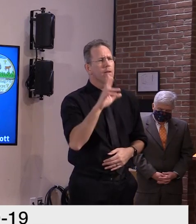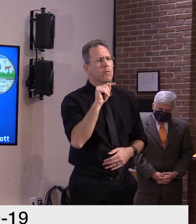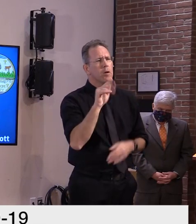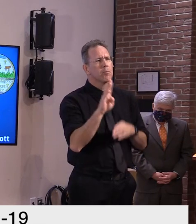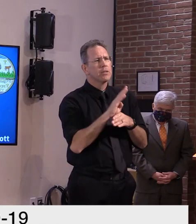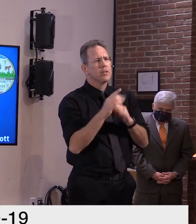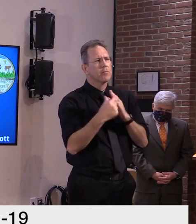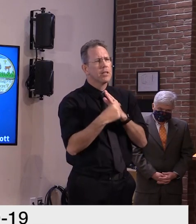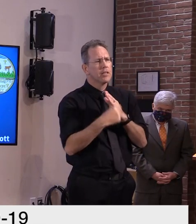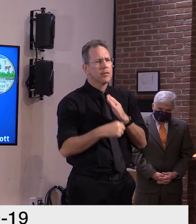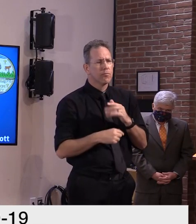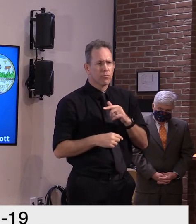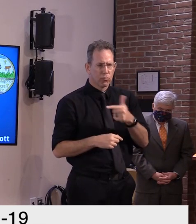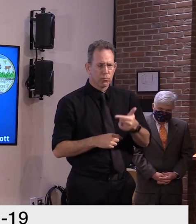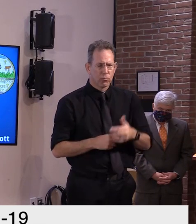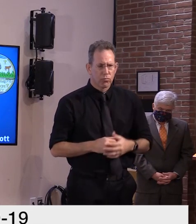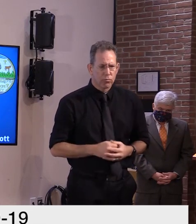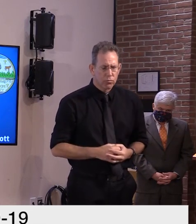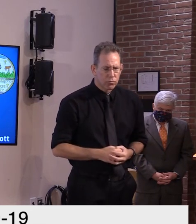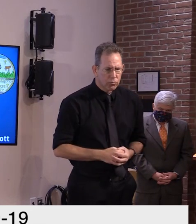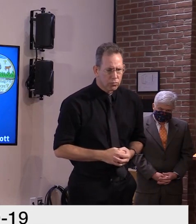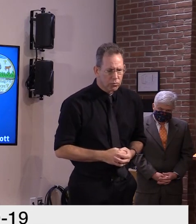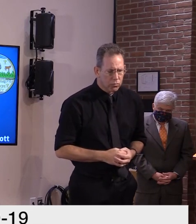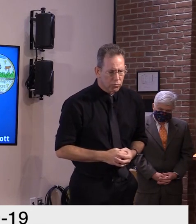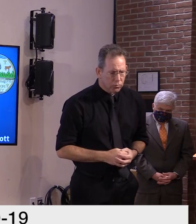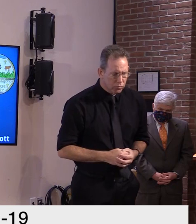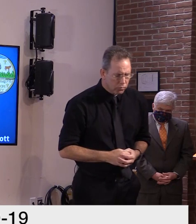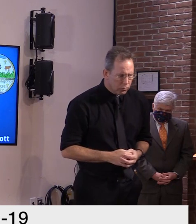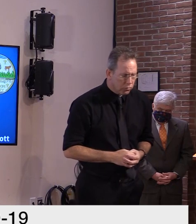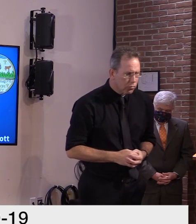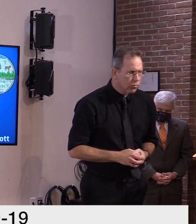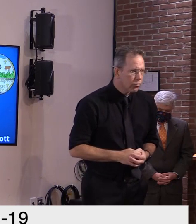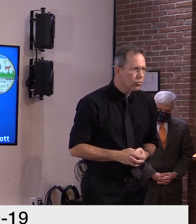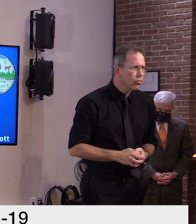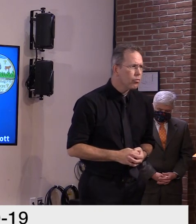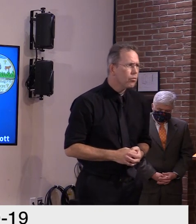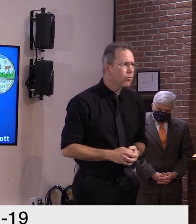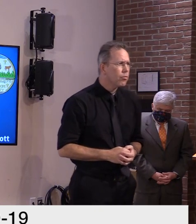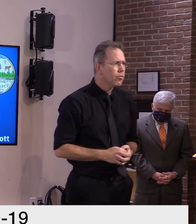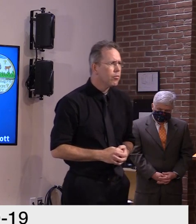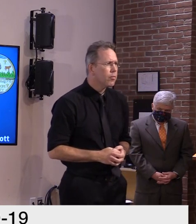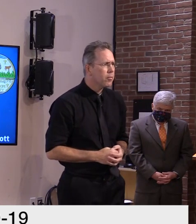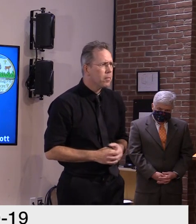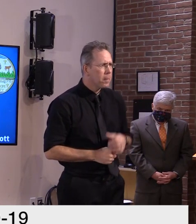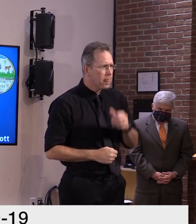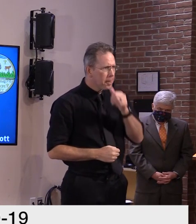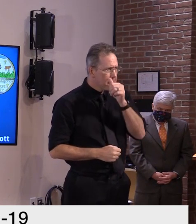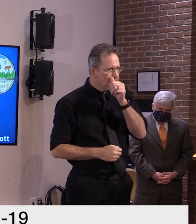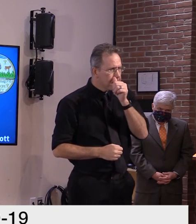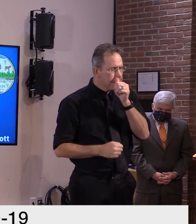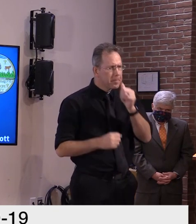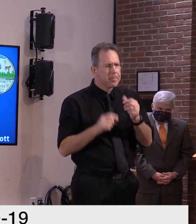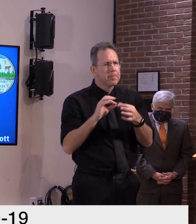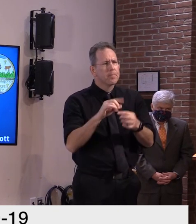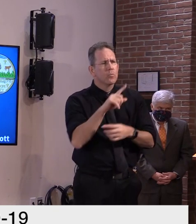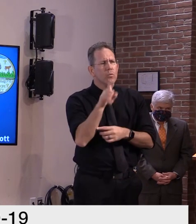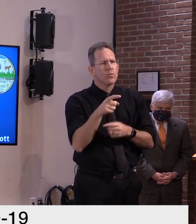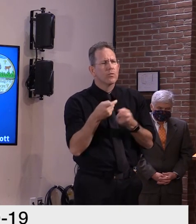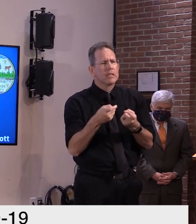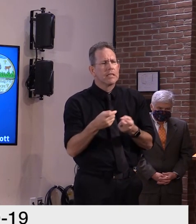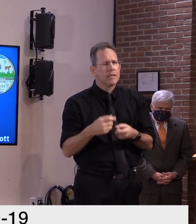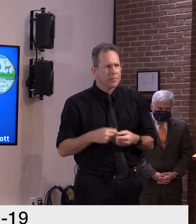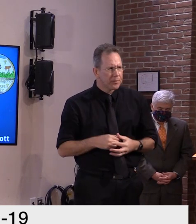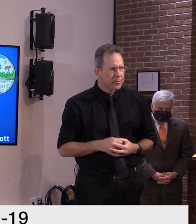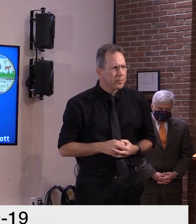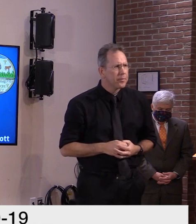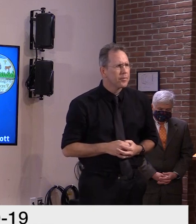Magazine. Hi, this is for Secretary Brady. I have a question about the capacity size of the ski resort, not the food beverage service. Ted,